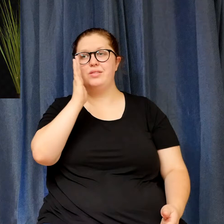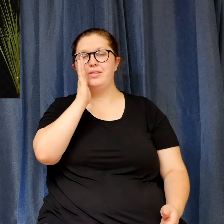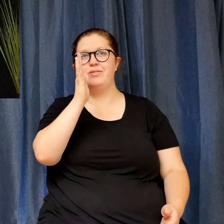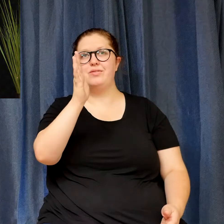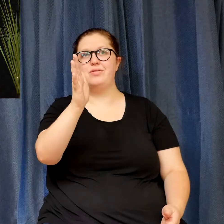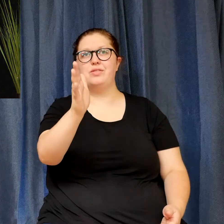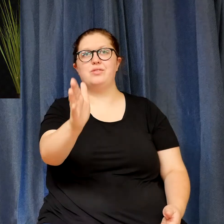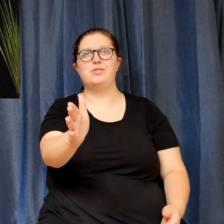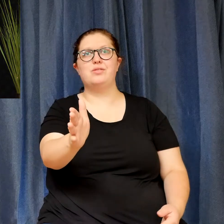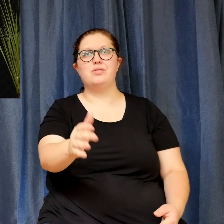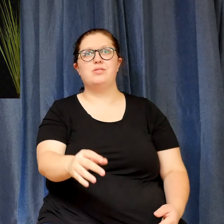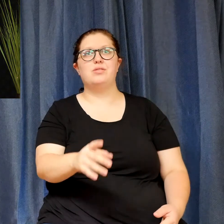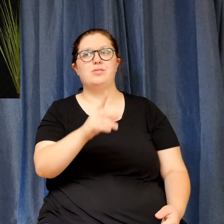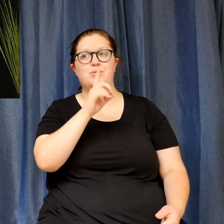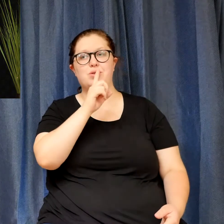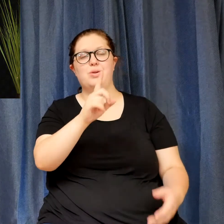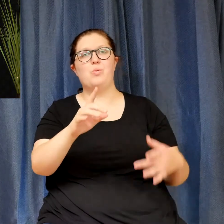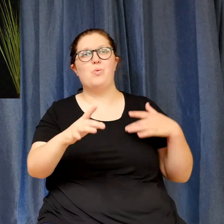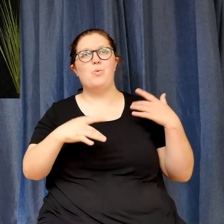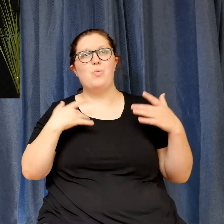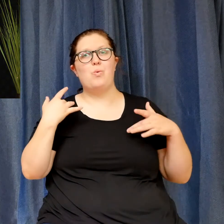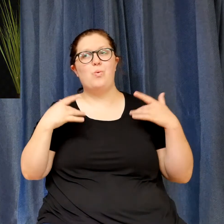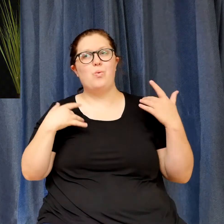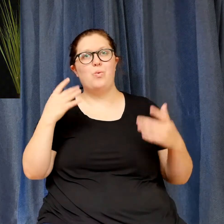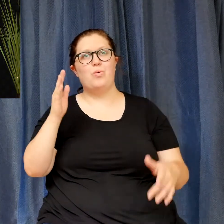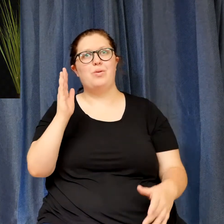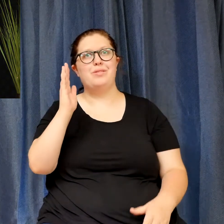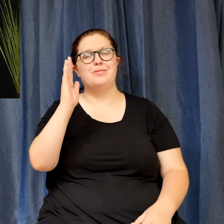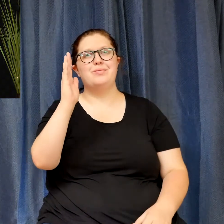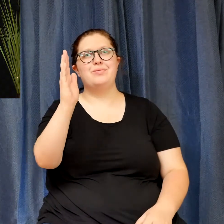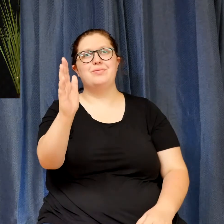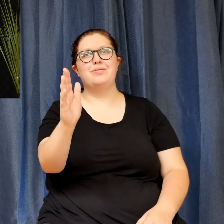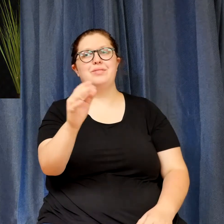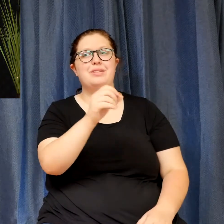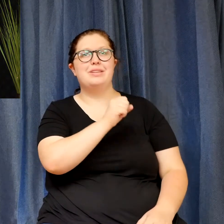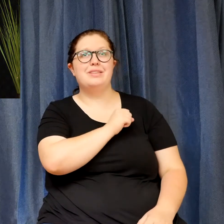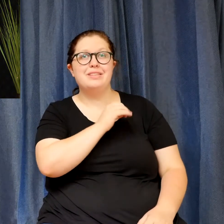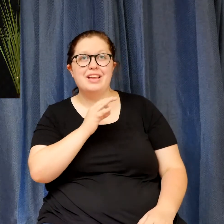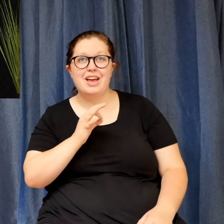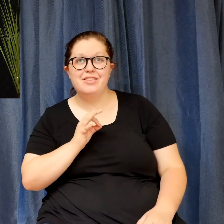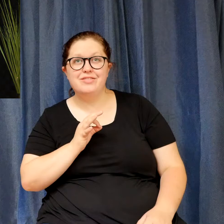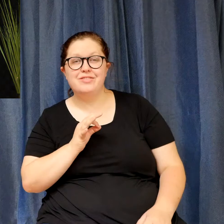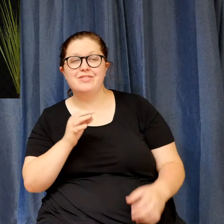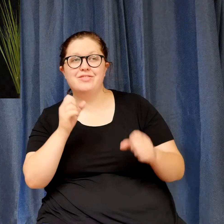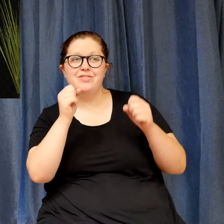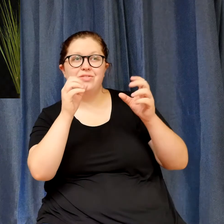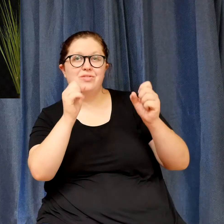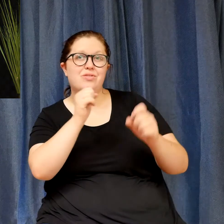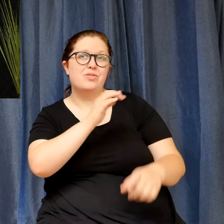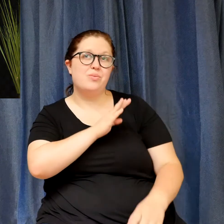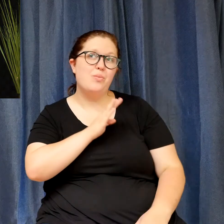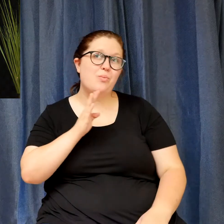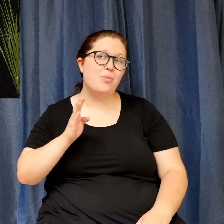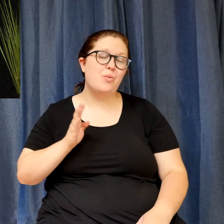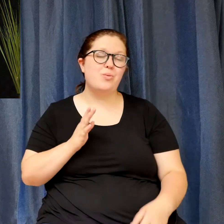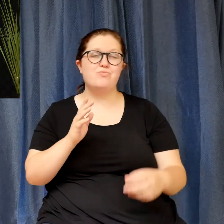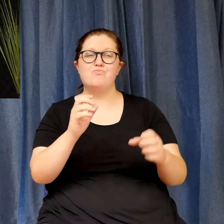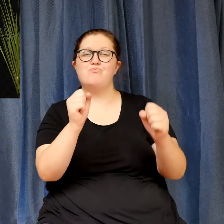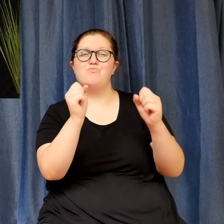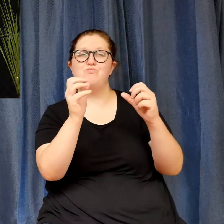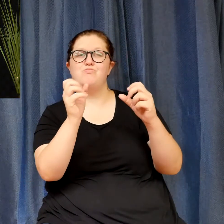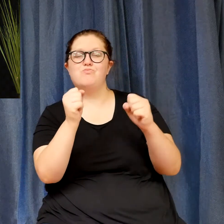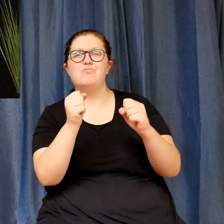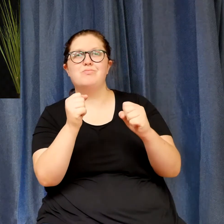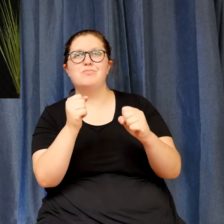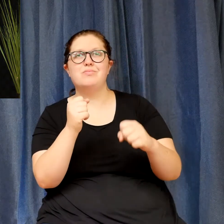future that lay ahead of us is exciting. The staff here is amazing, the board of